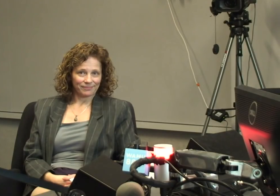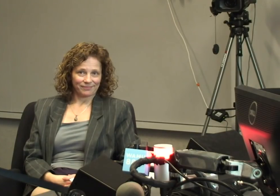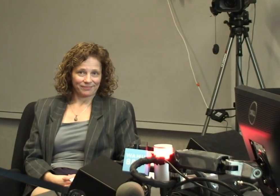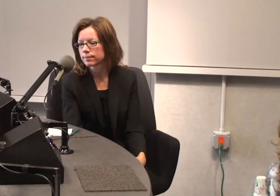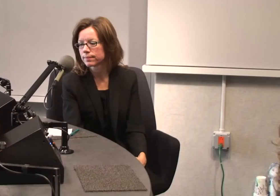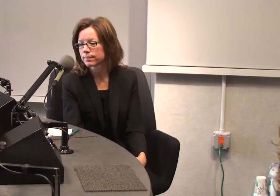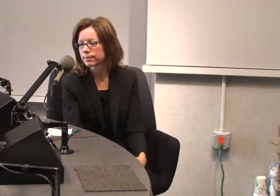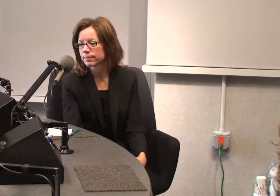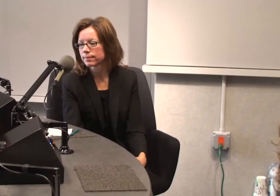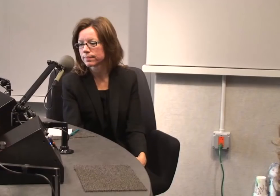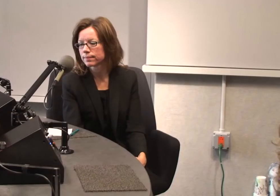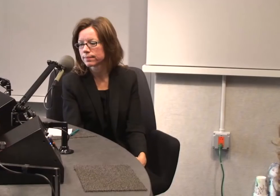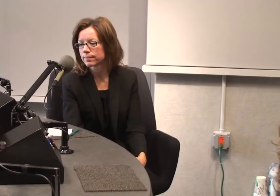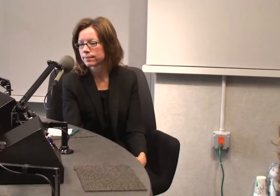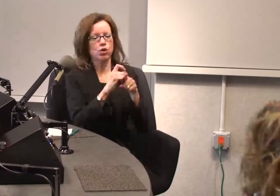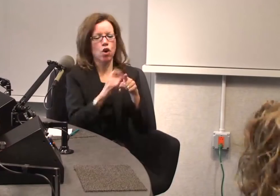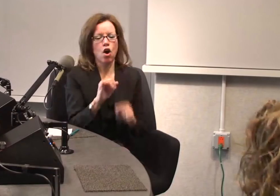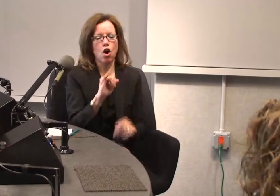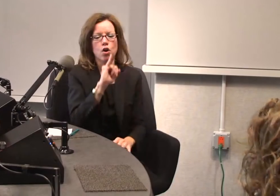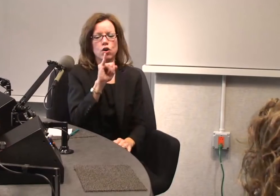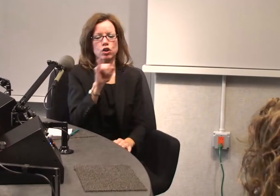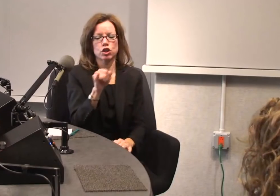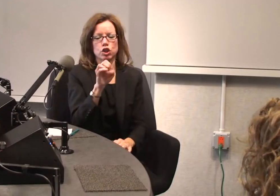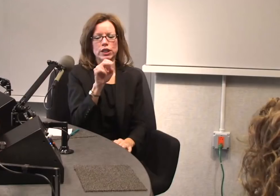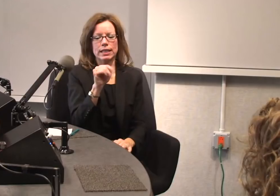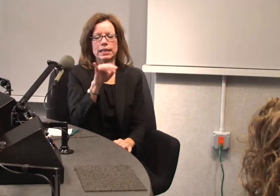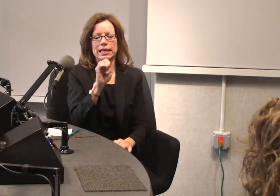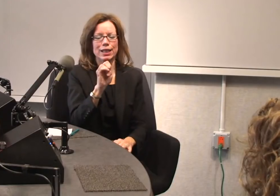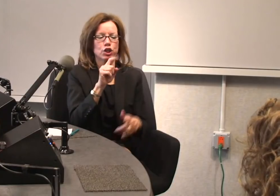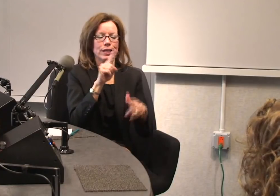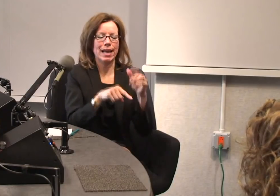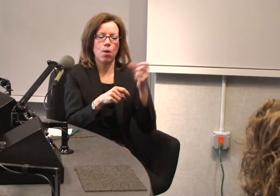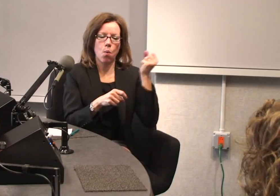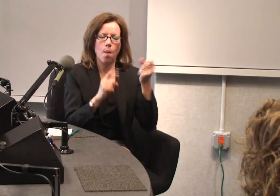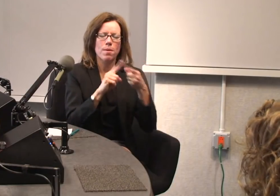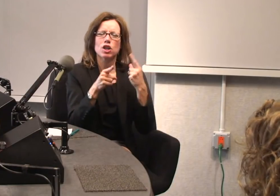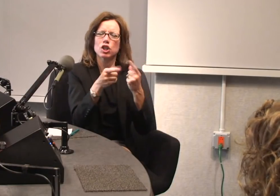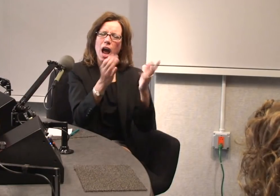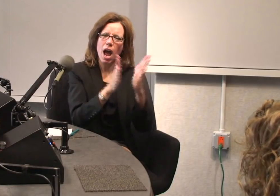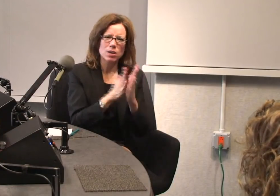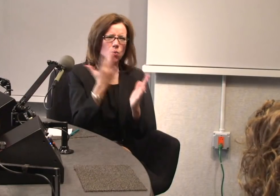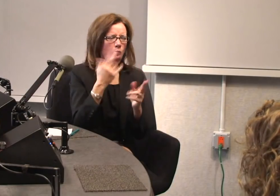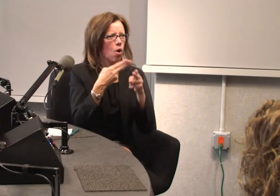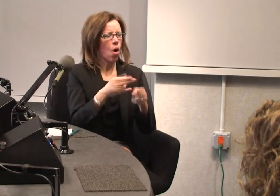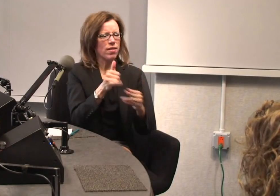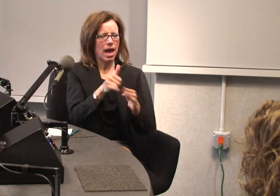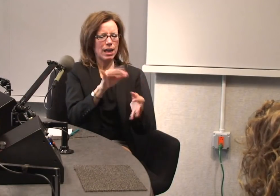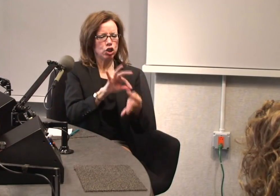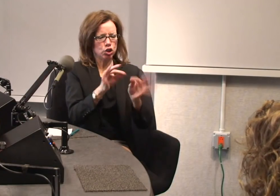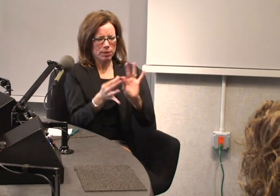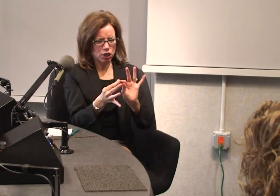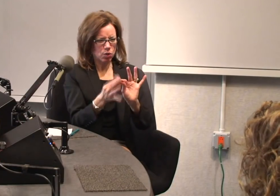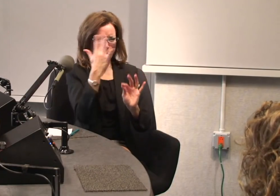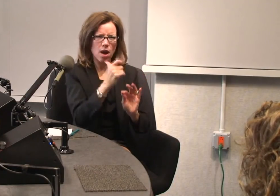We had a caller, Jeannie, who couldn't stay on the line, who wants to know why is it called interpretation and not translation?